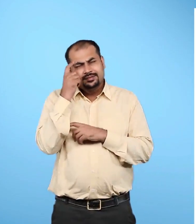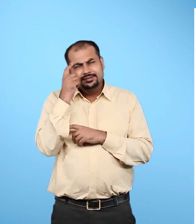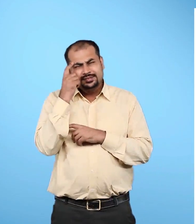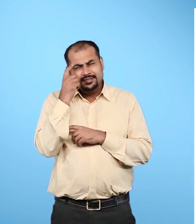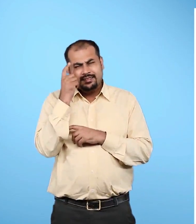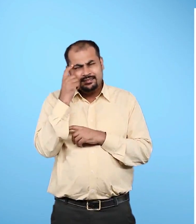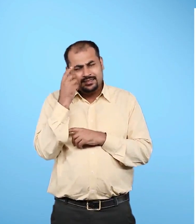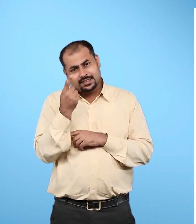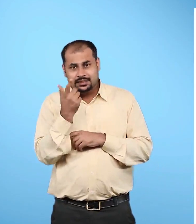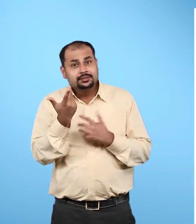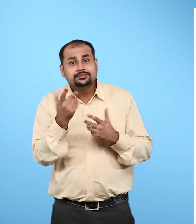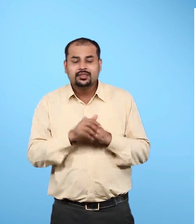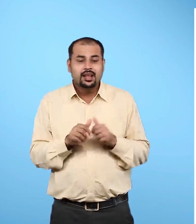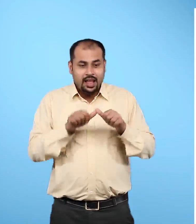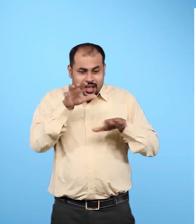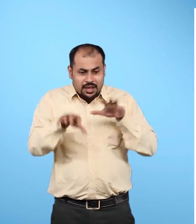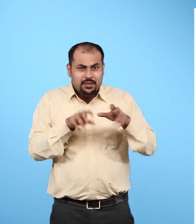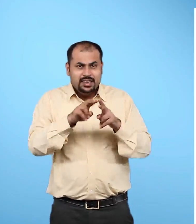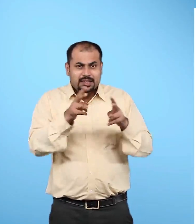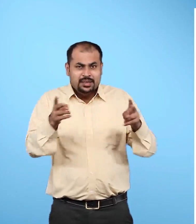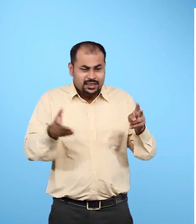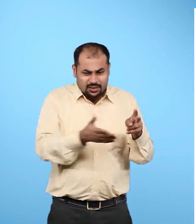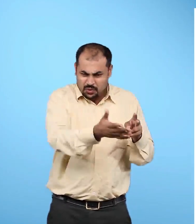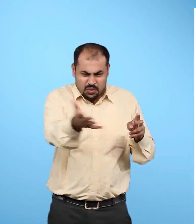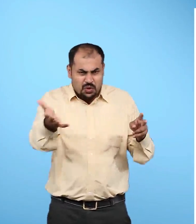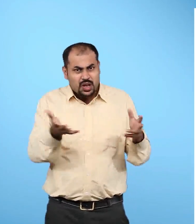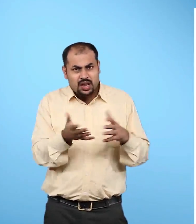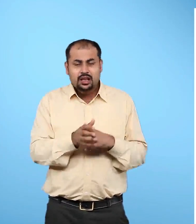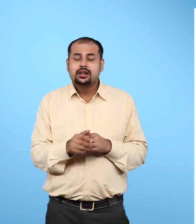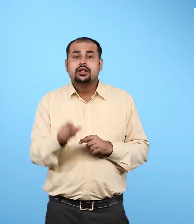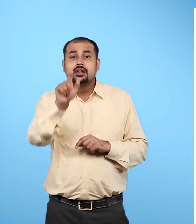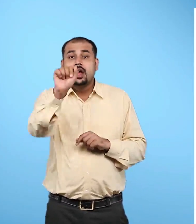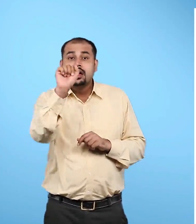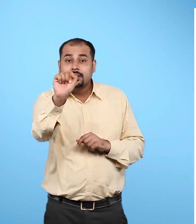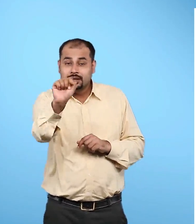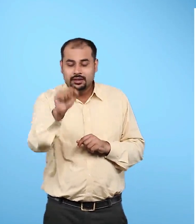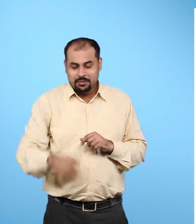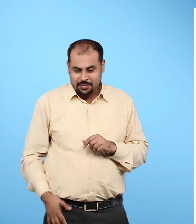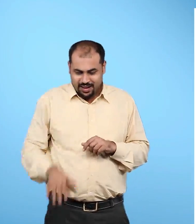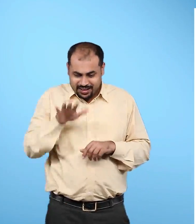Guess which animal's footprint will have the same area as yours.